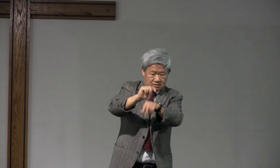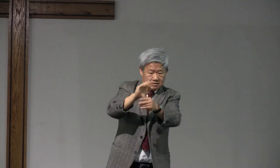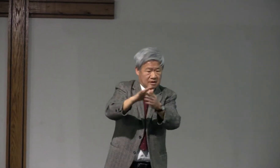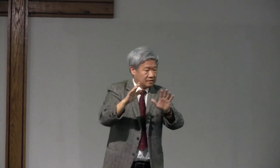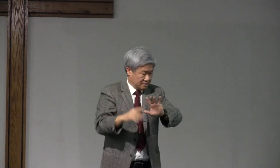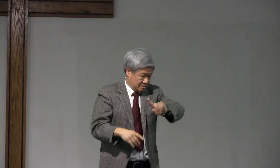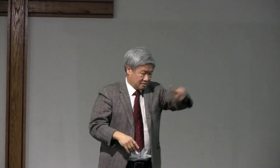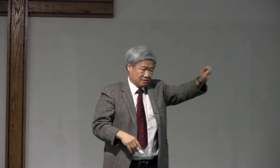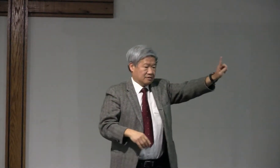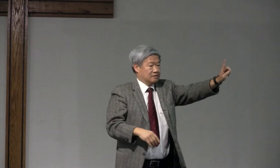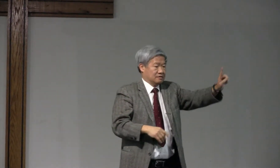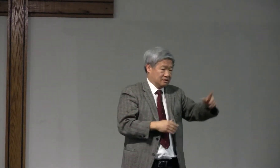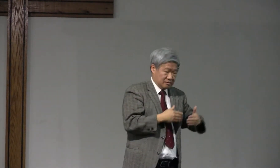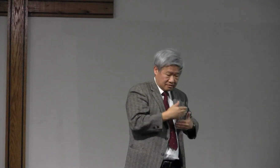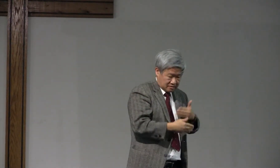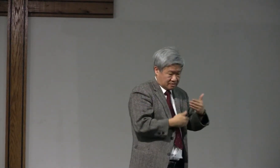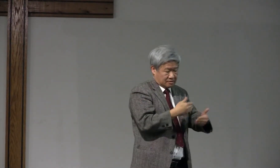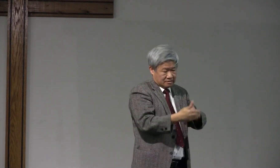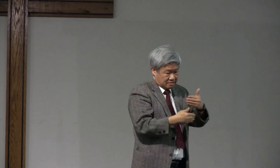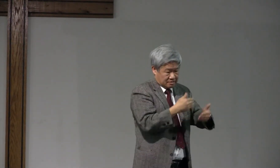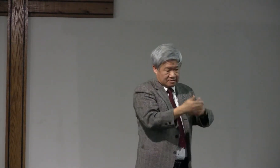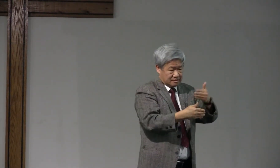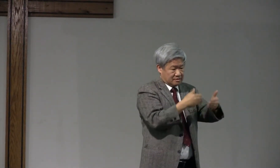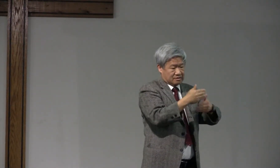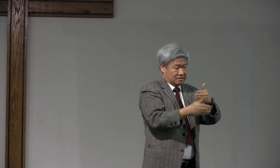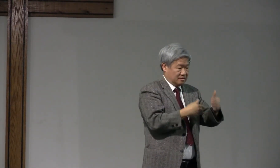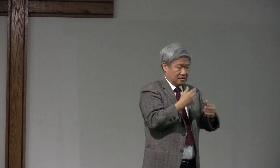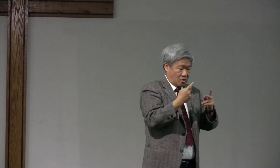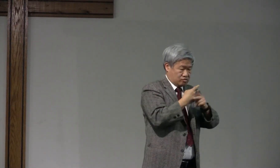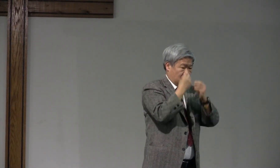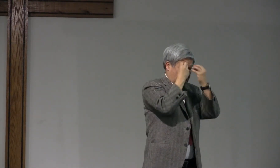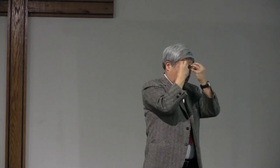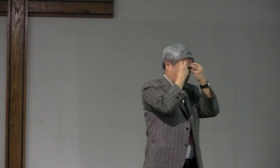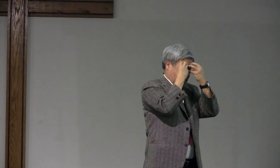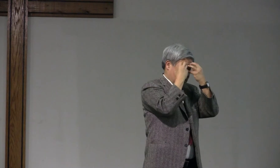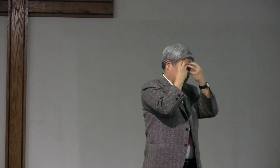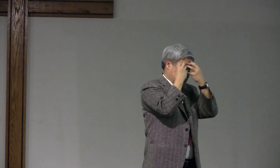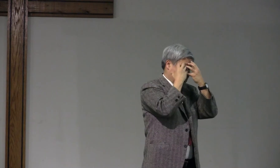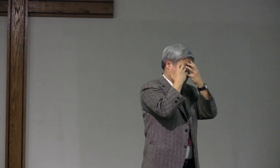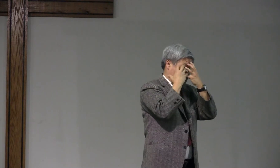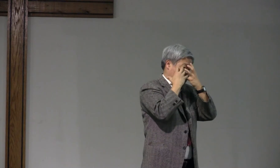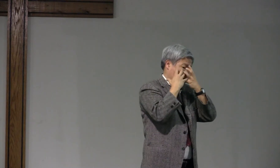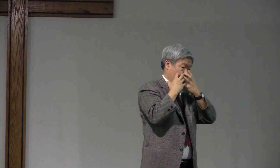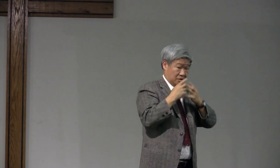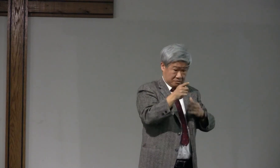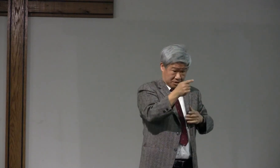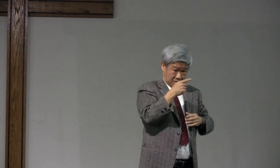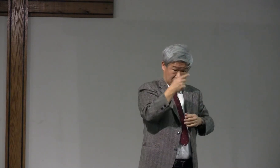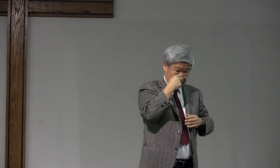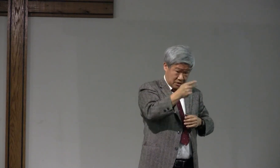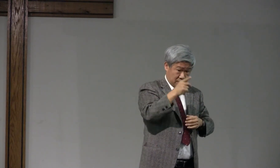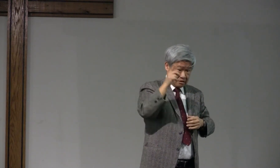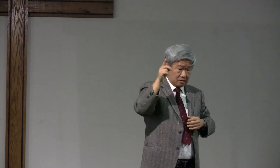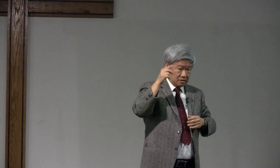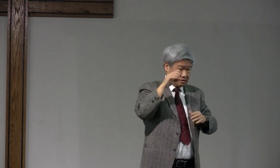The Israelites saw him, and he had to leave the temple. And it grew worse, and it spread over